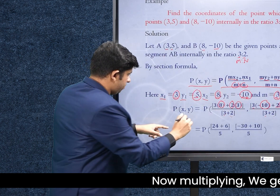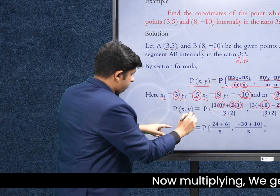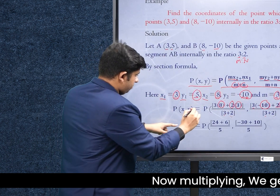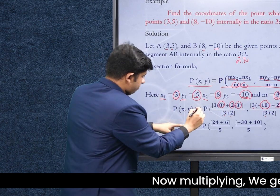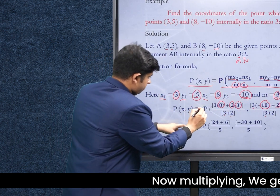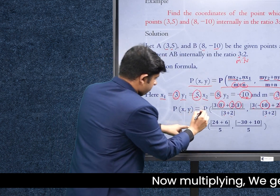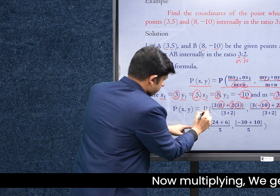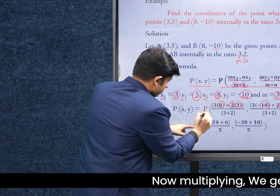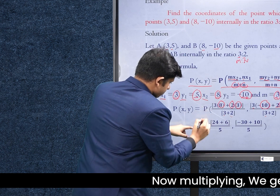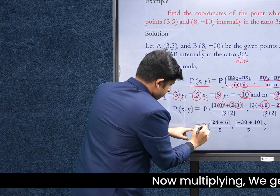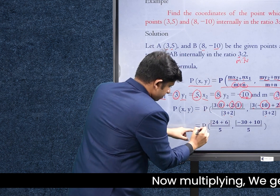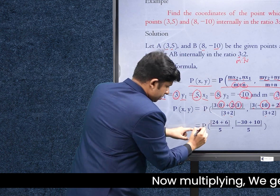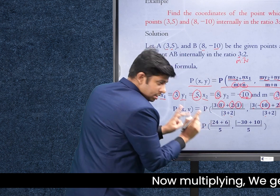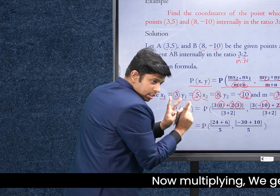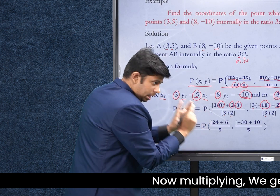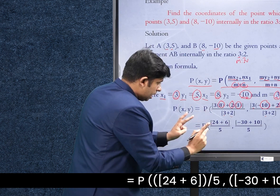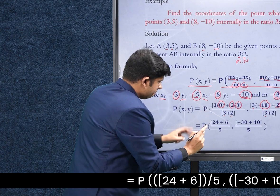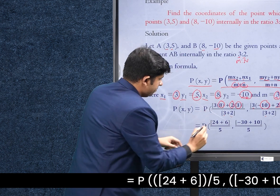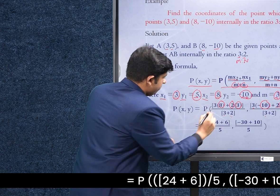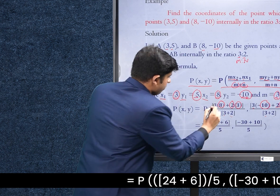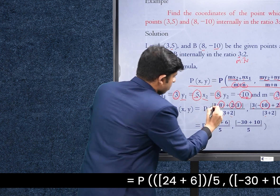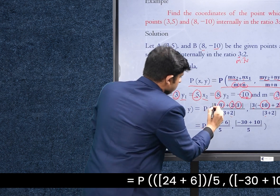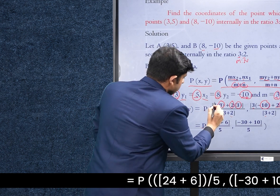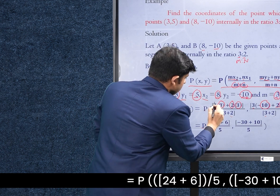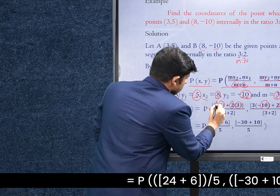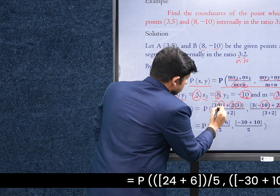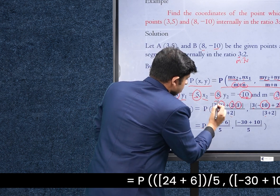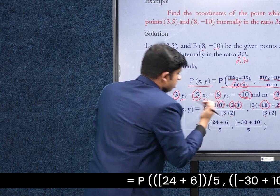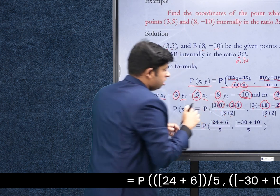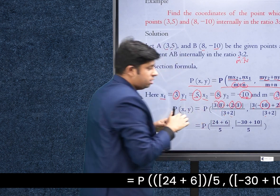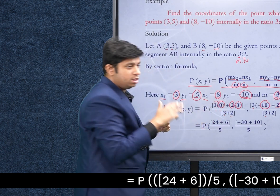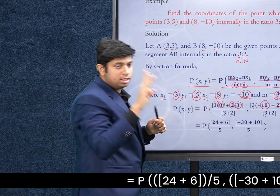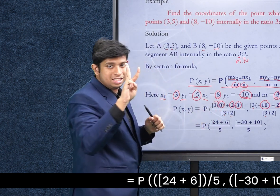Now by multiplying we get P of 24 plus 6 by 5